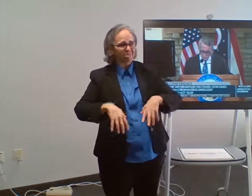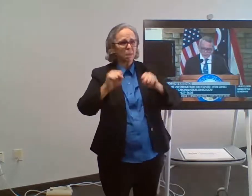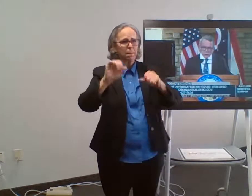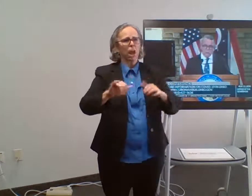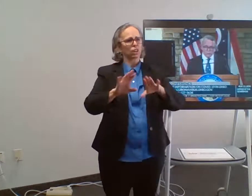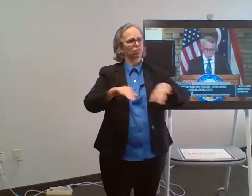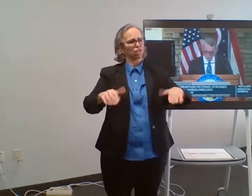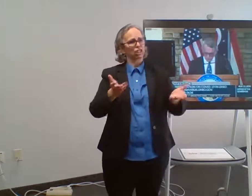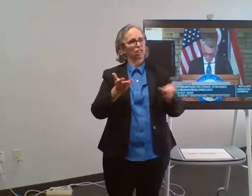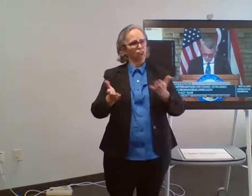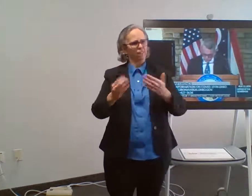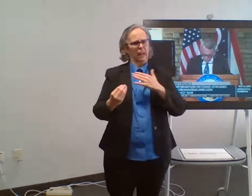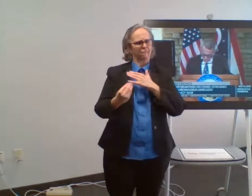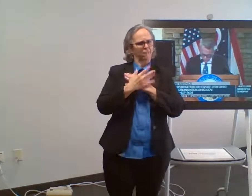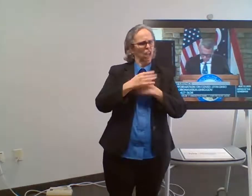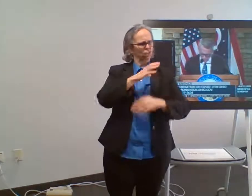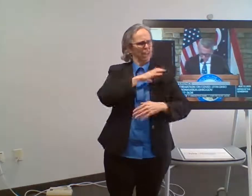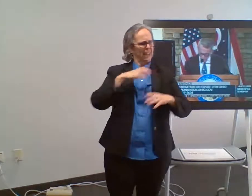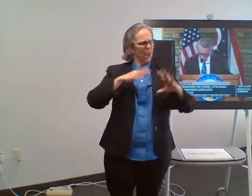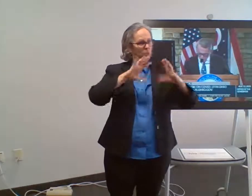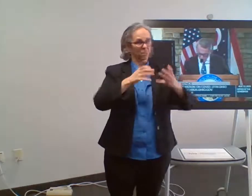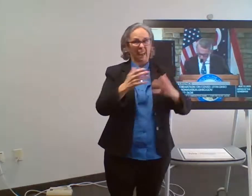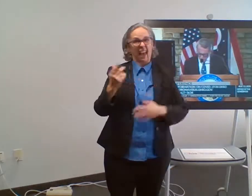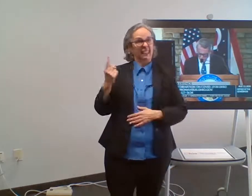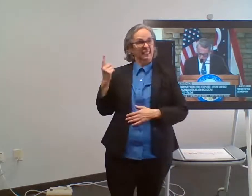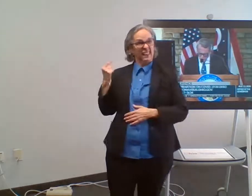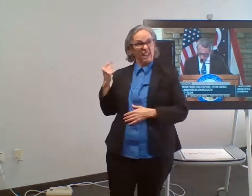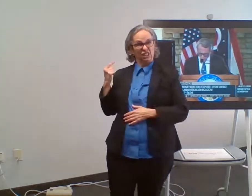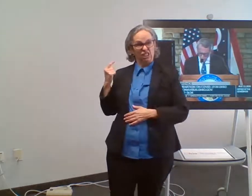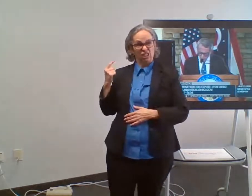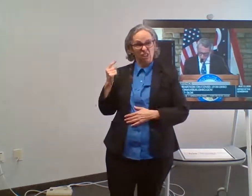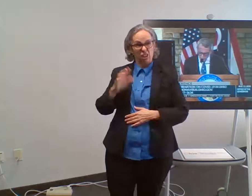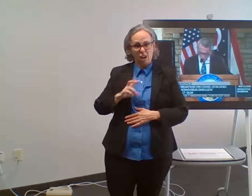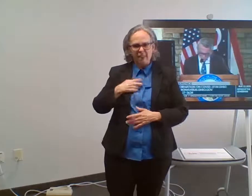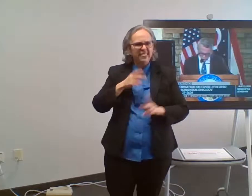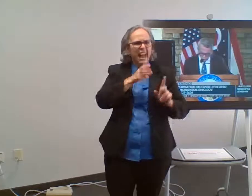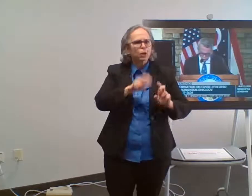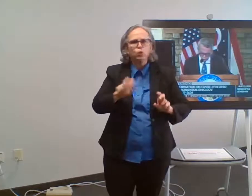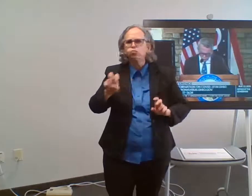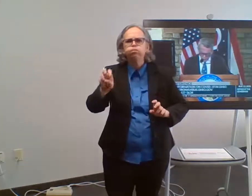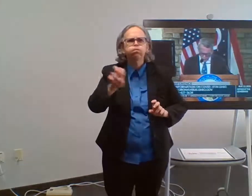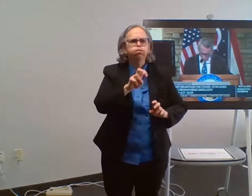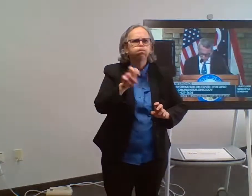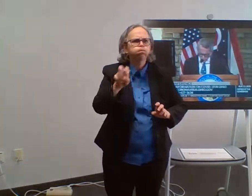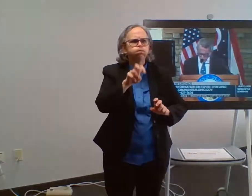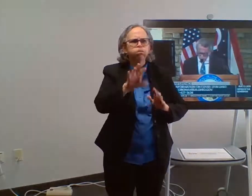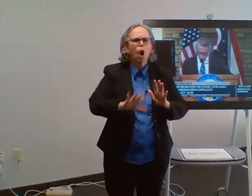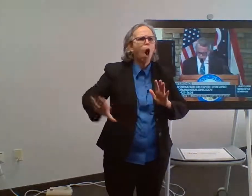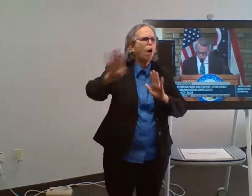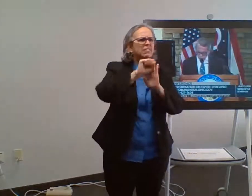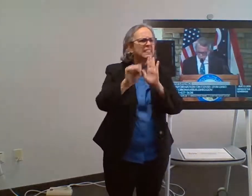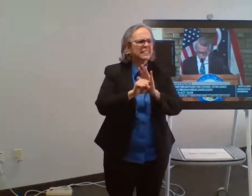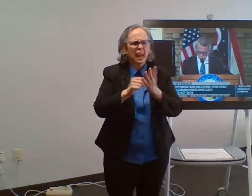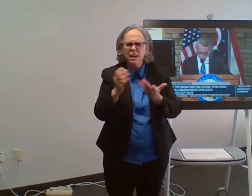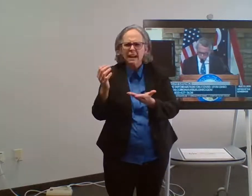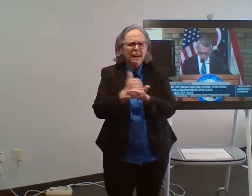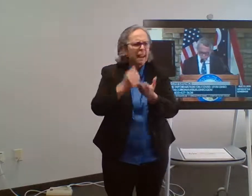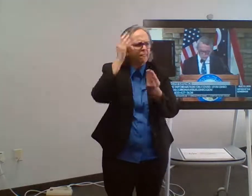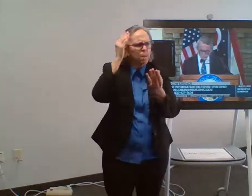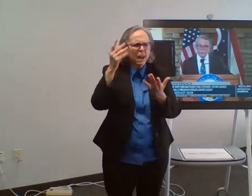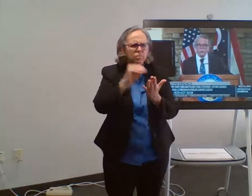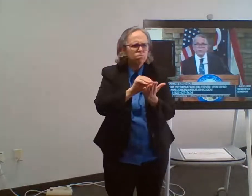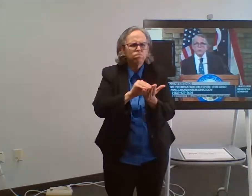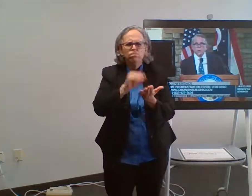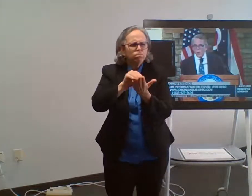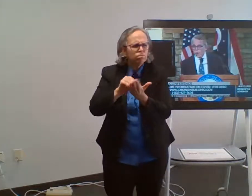families impacted by the foster care system. Collectively, their recommendations will help to reform Ohio's foster care system to ensure better